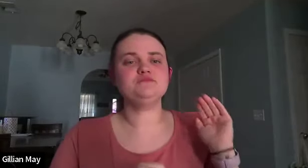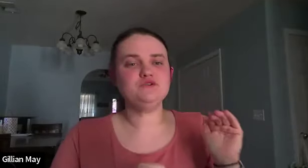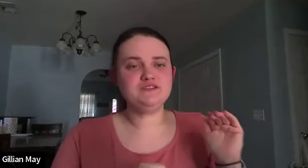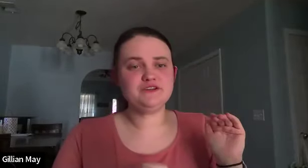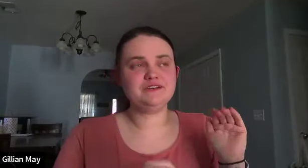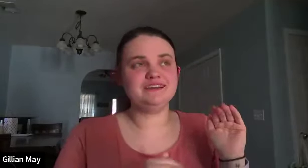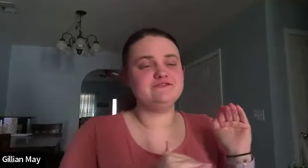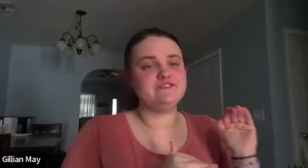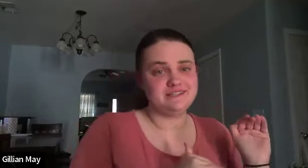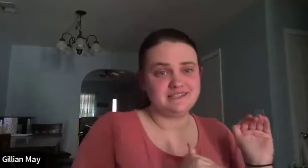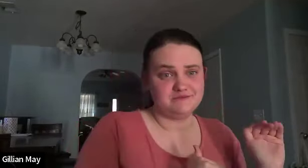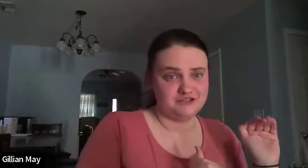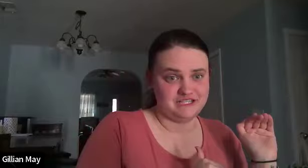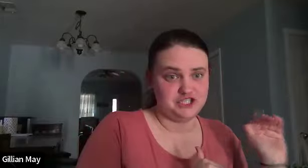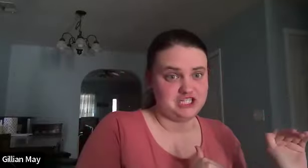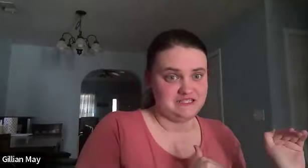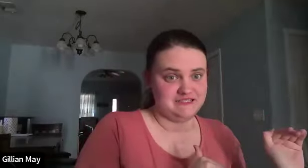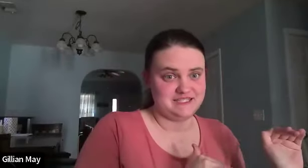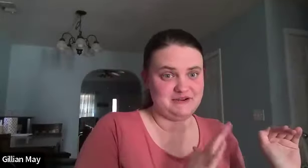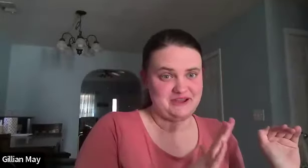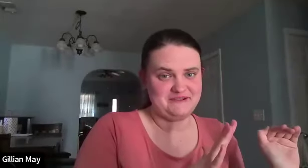movie theater is very similar to cheese, okay?